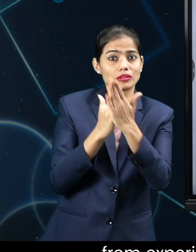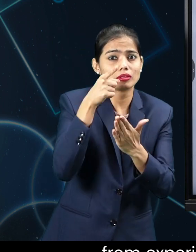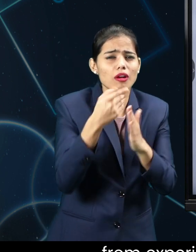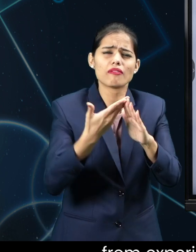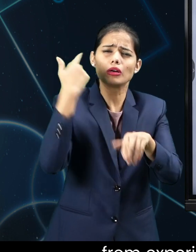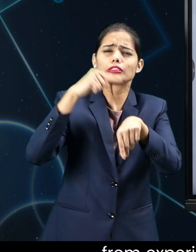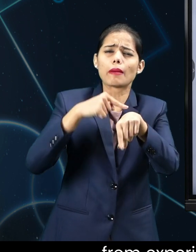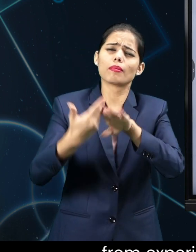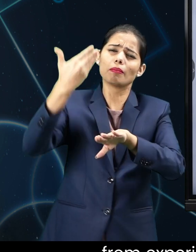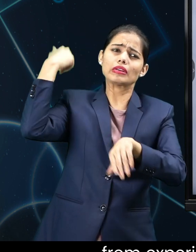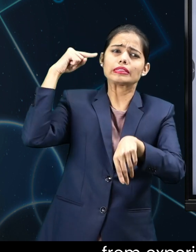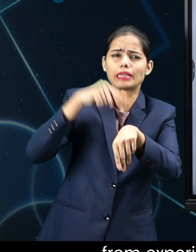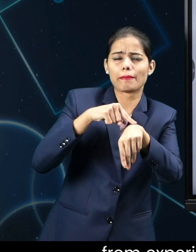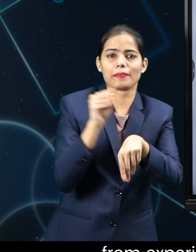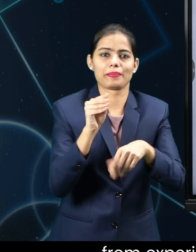data.